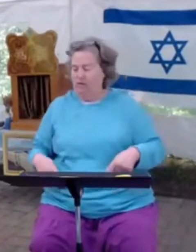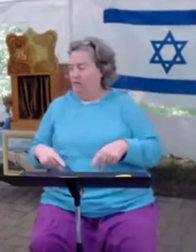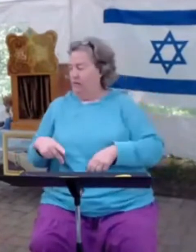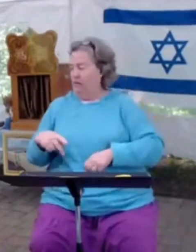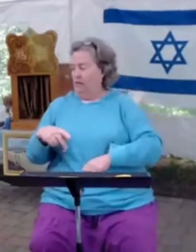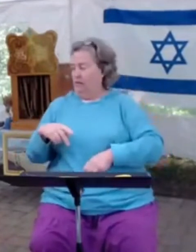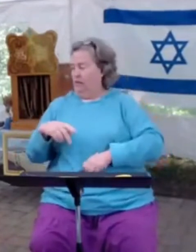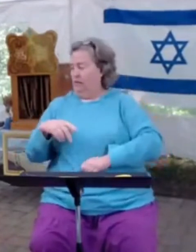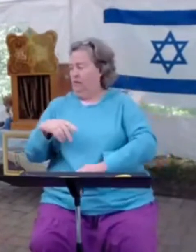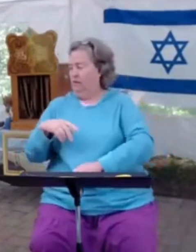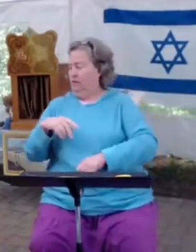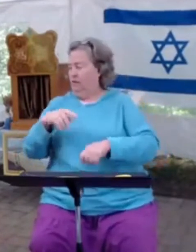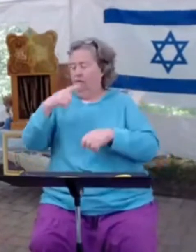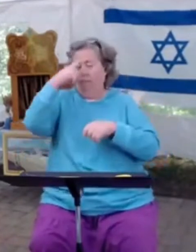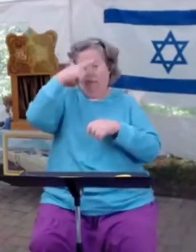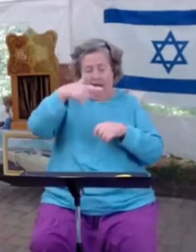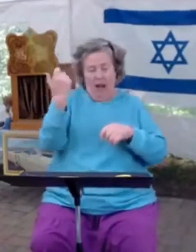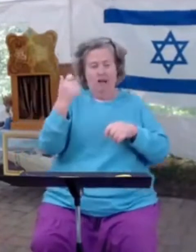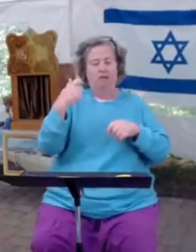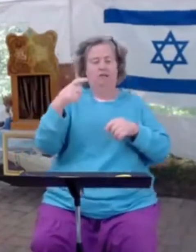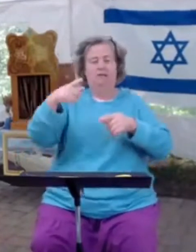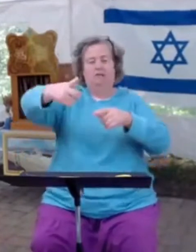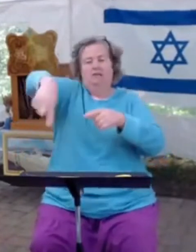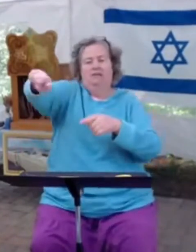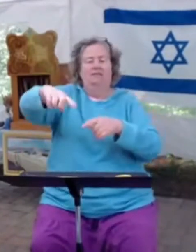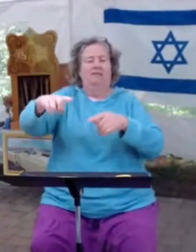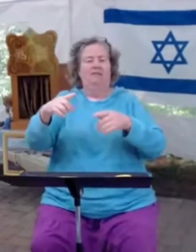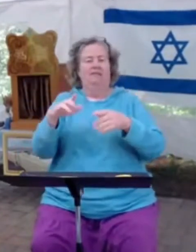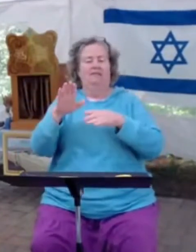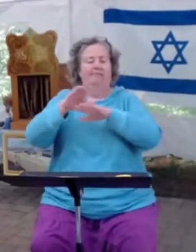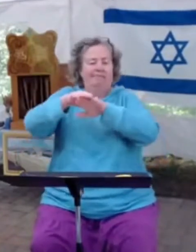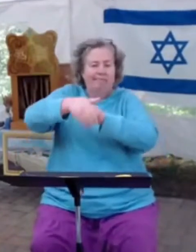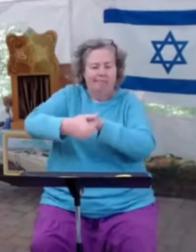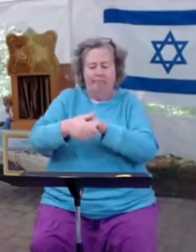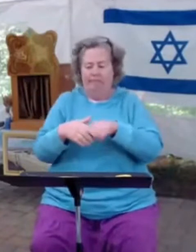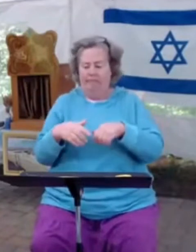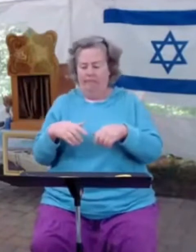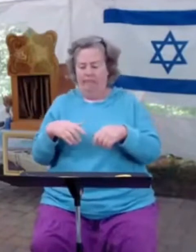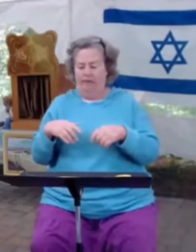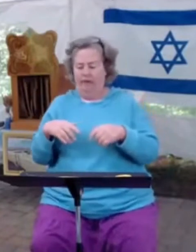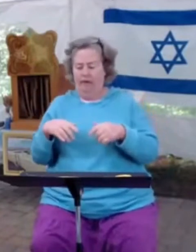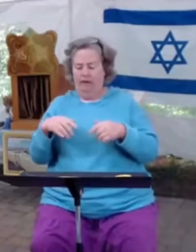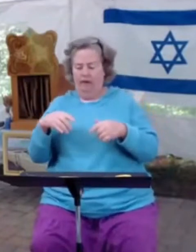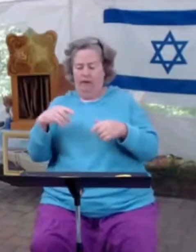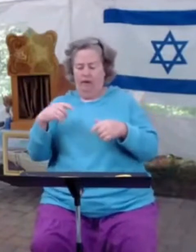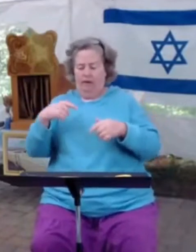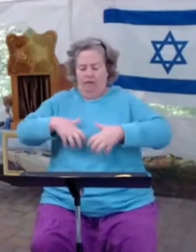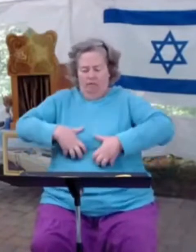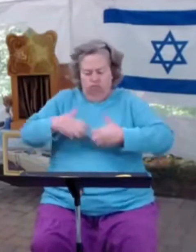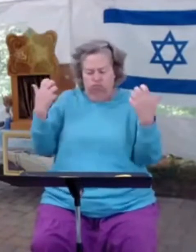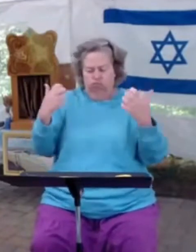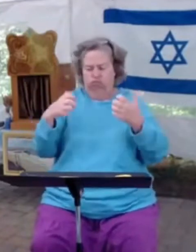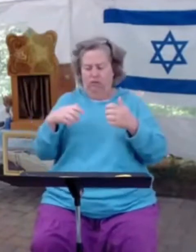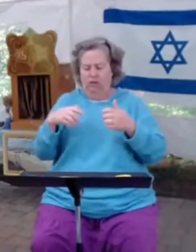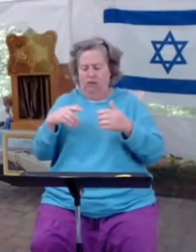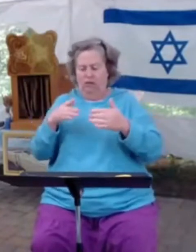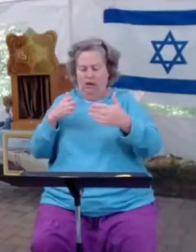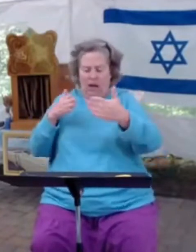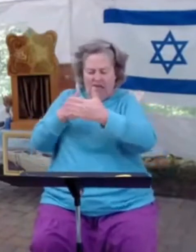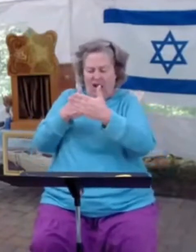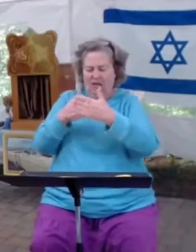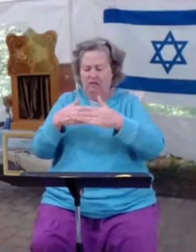hypocritical Pharisees, and their representative today. We must turn the other cheek, which means resisting the urge to